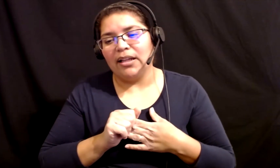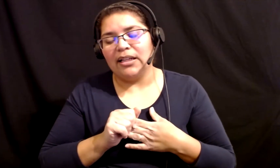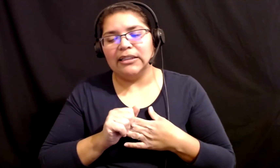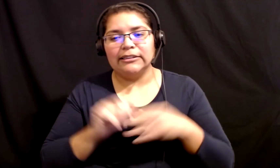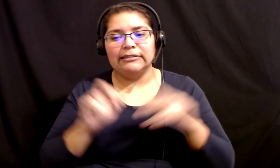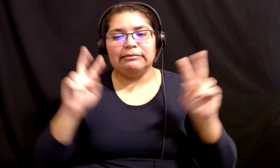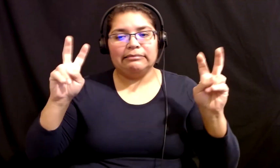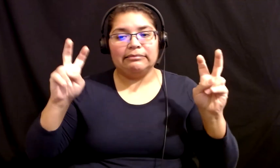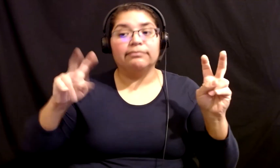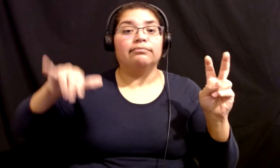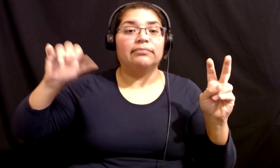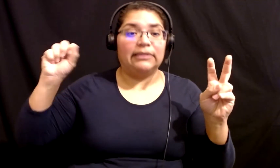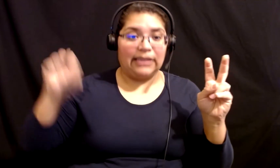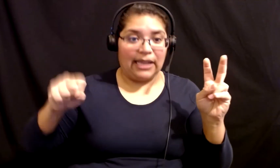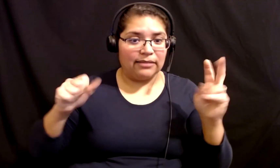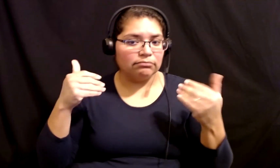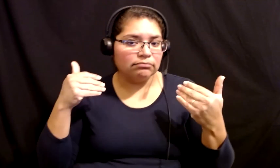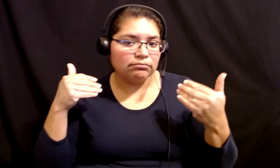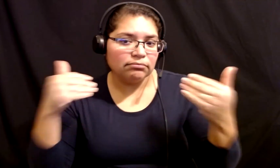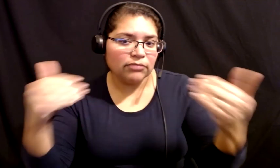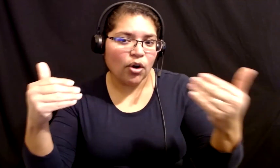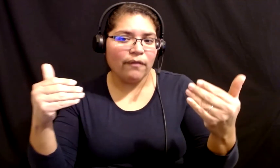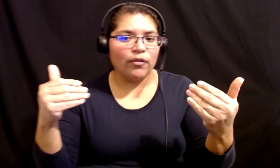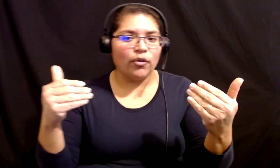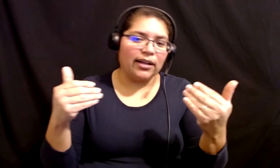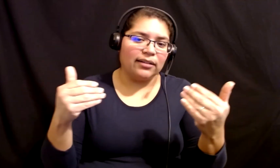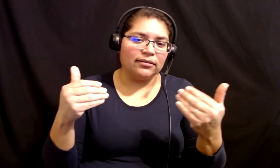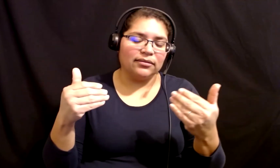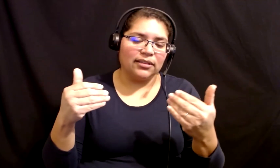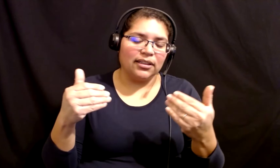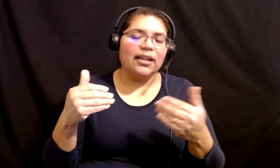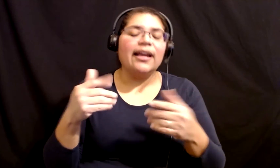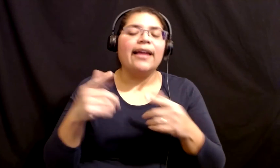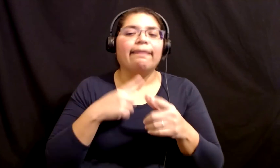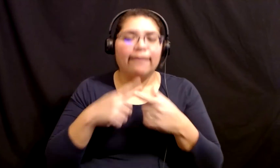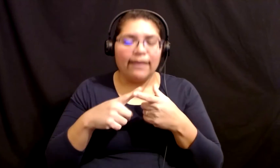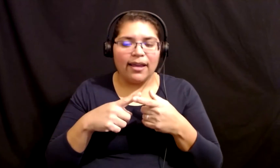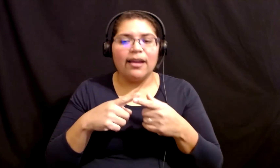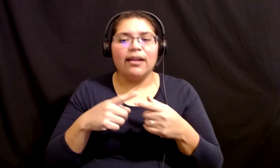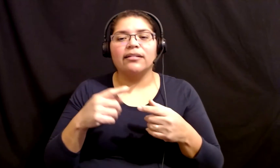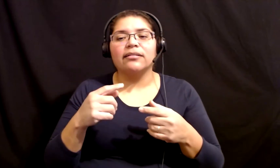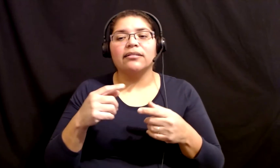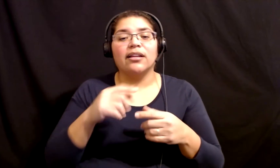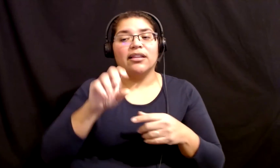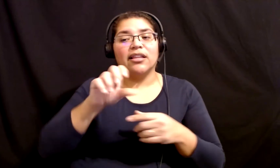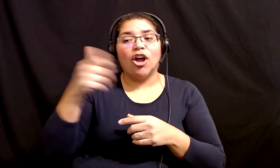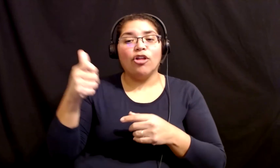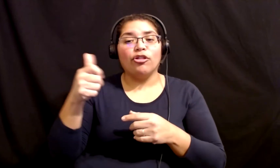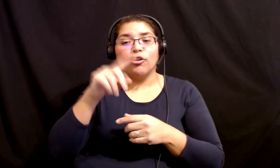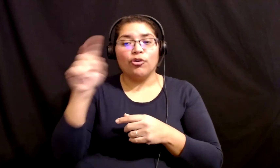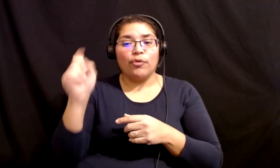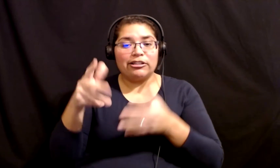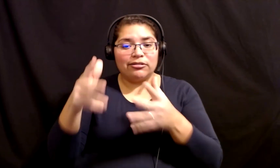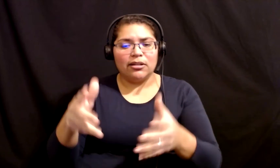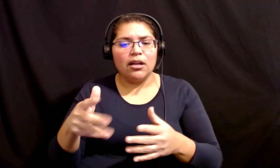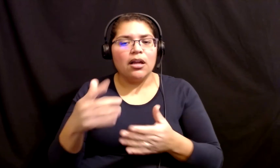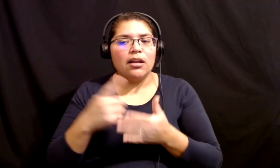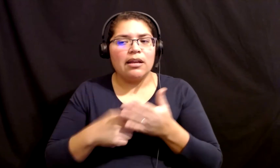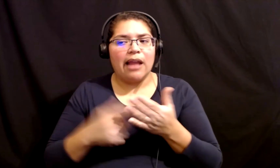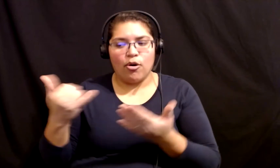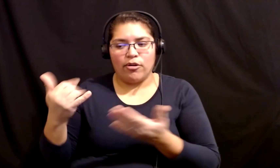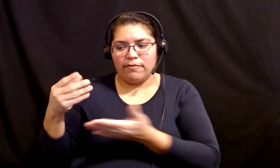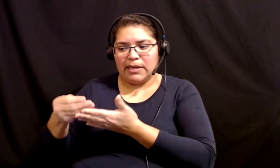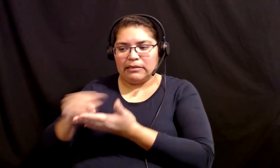yes, definitely, let's go forward with it. And then the remaining question is, now what do we spend this money